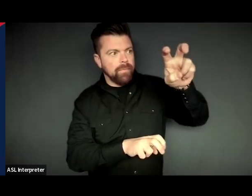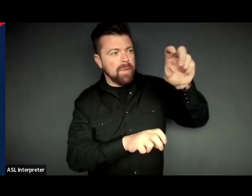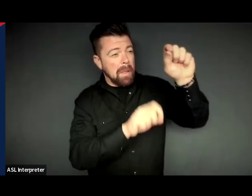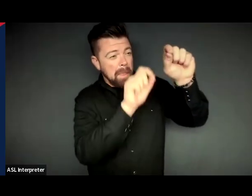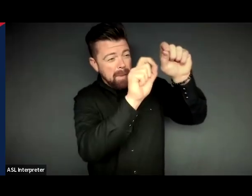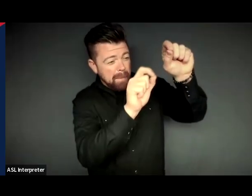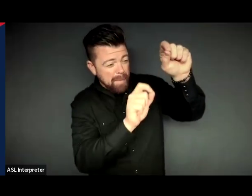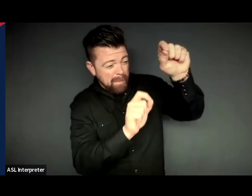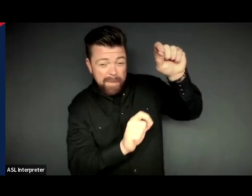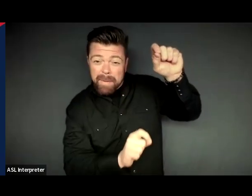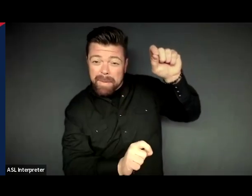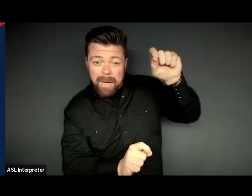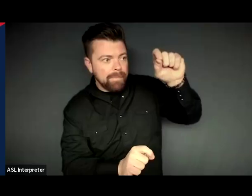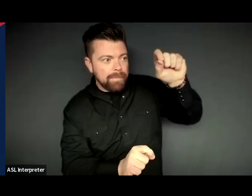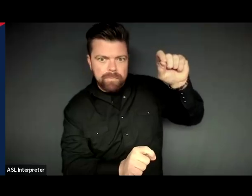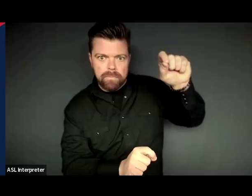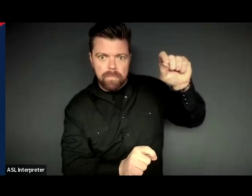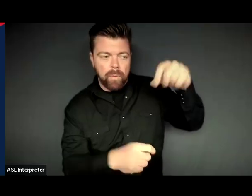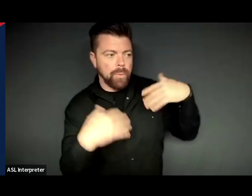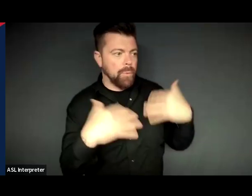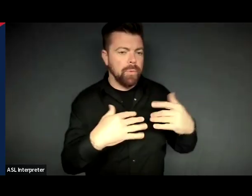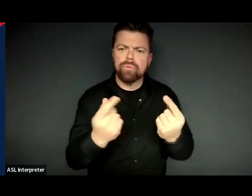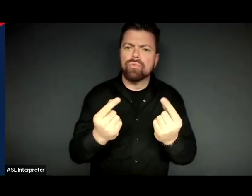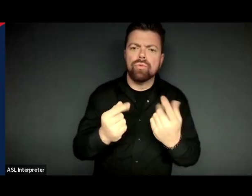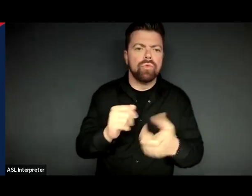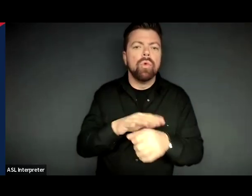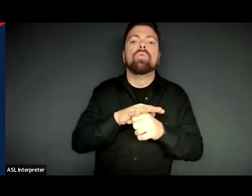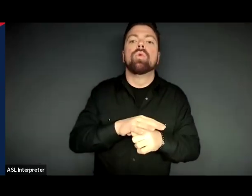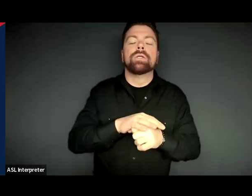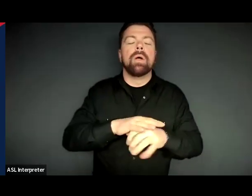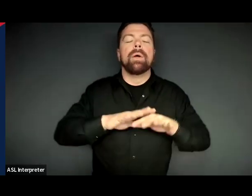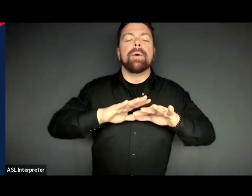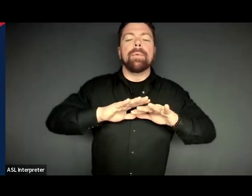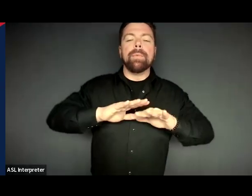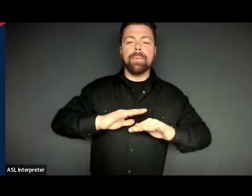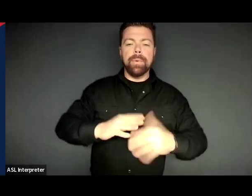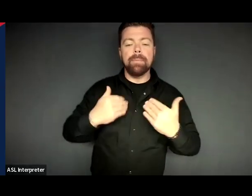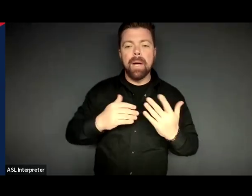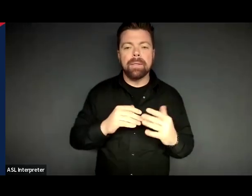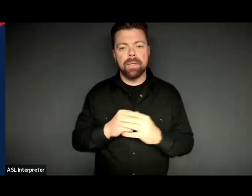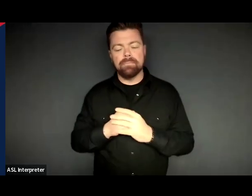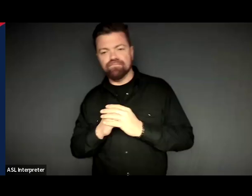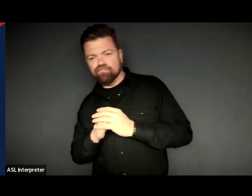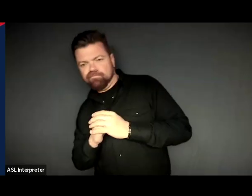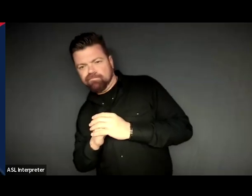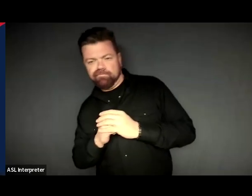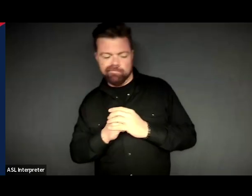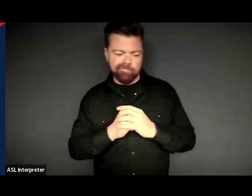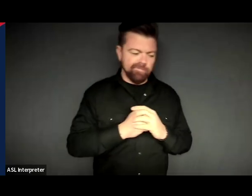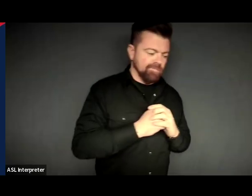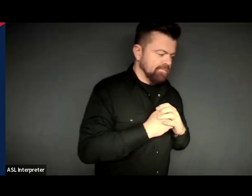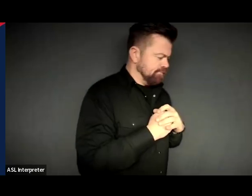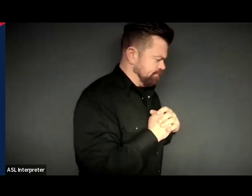your pressure releases. So you have to be able to move your body either from side to side, forward or